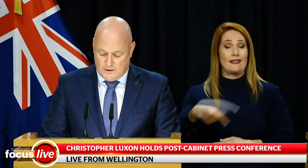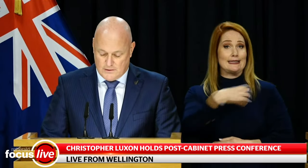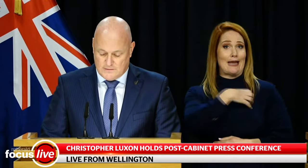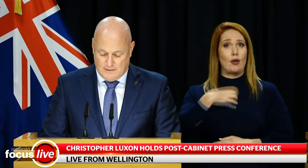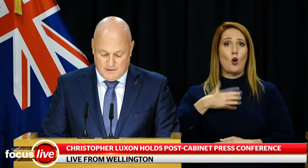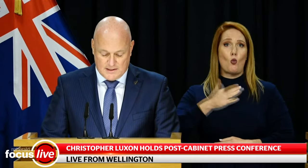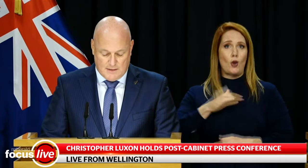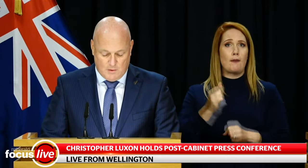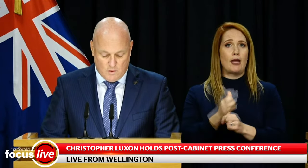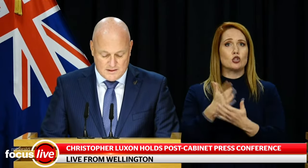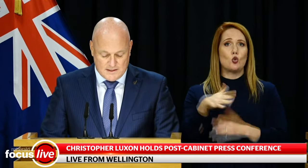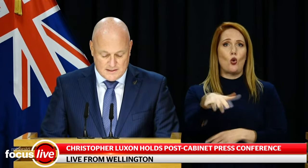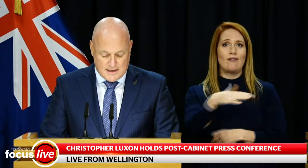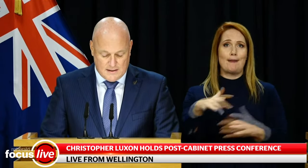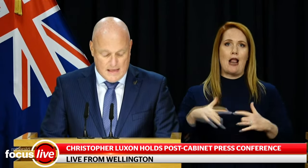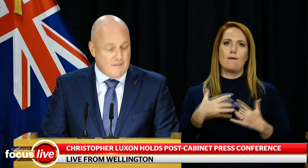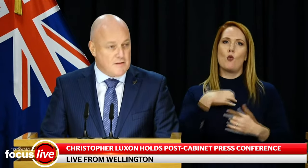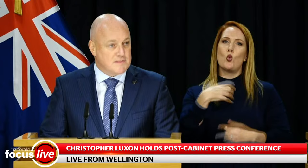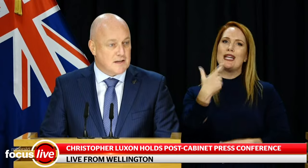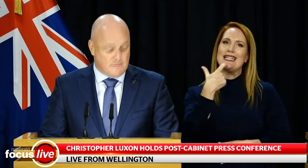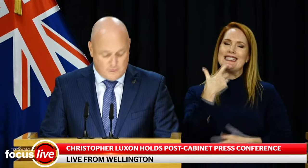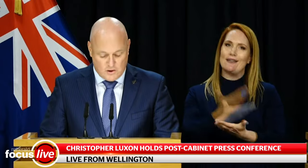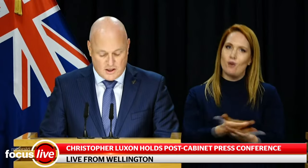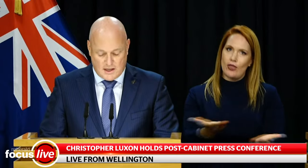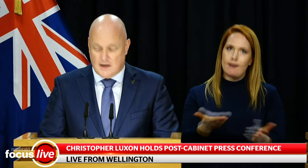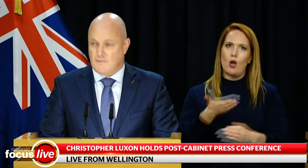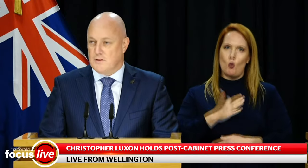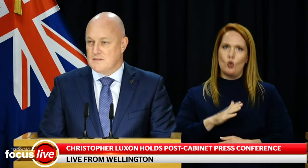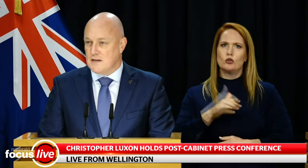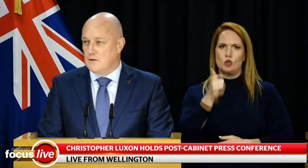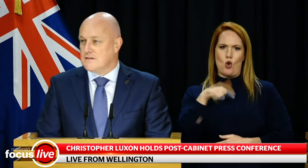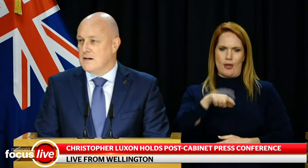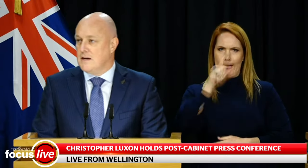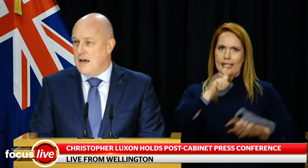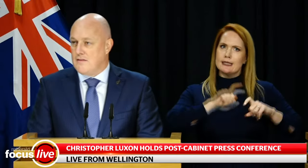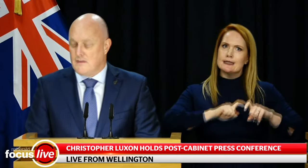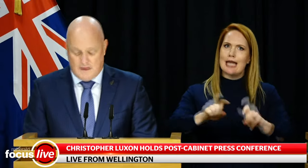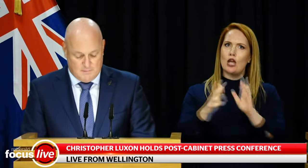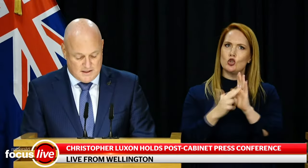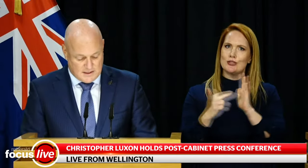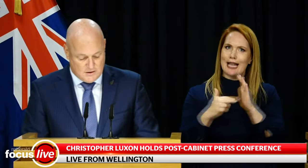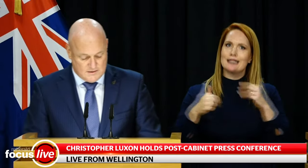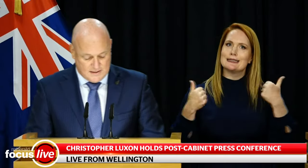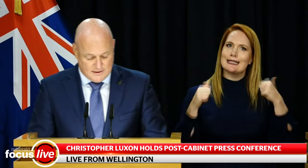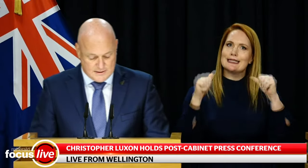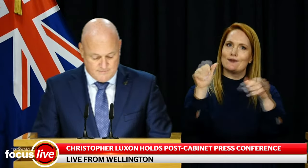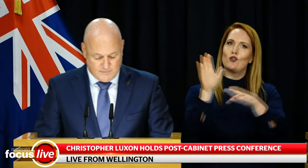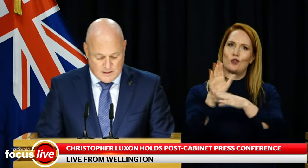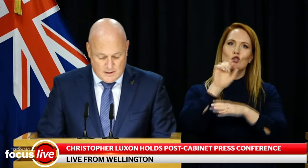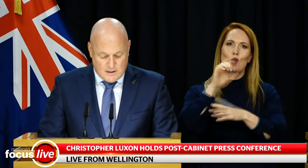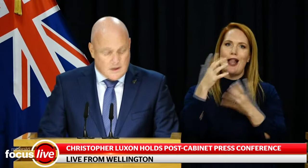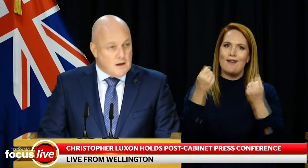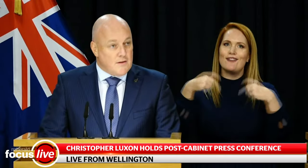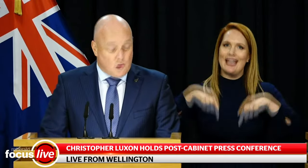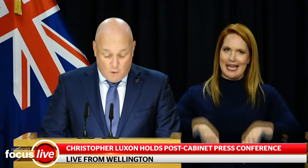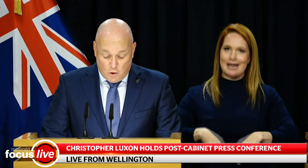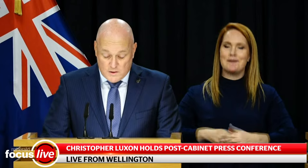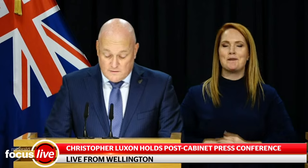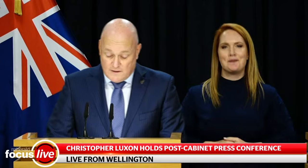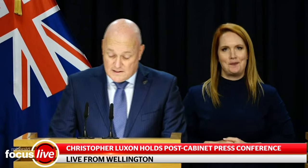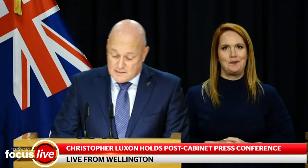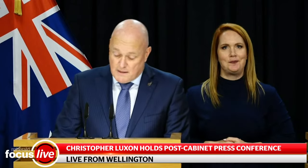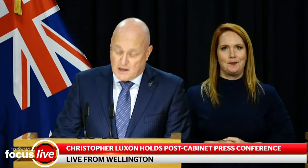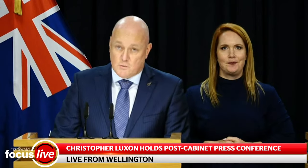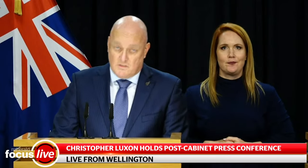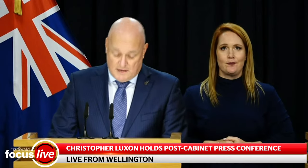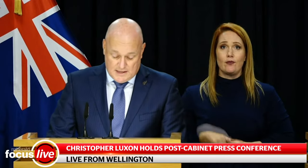easier for those families, and we want to have them see a future here for themselves and their families in New Zealand. In the normal course